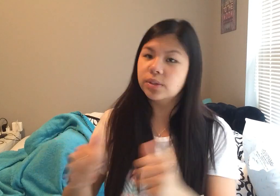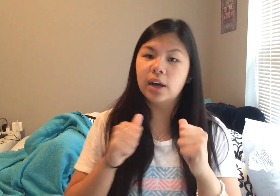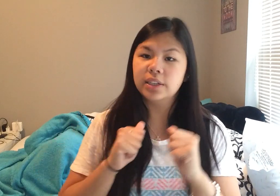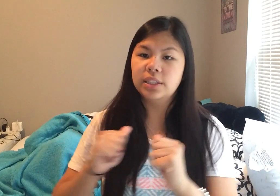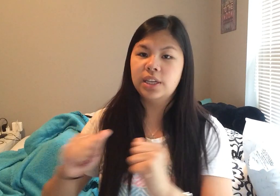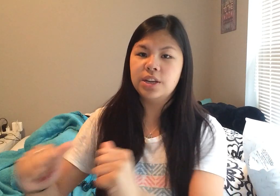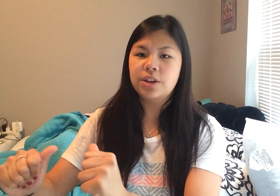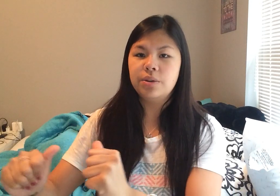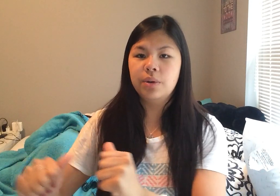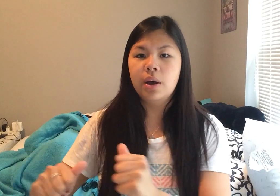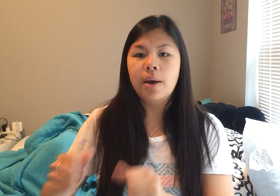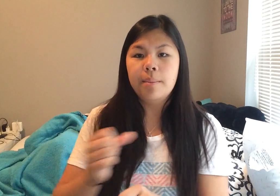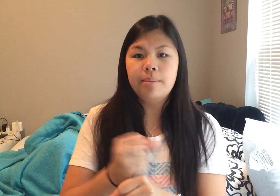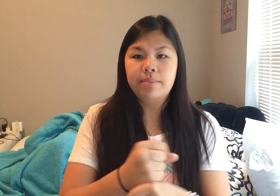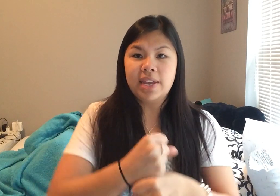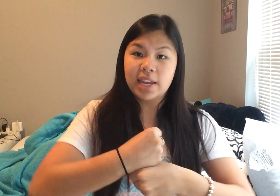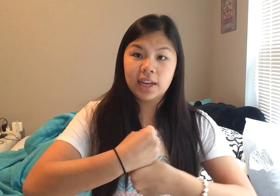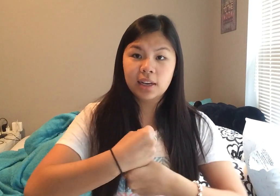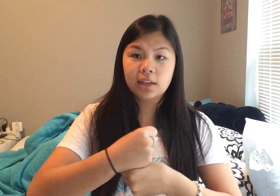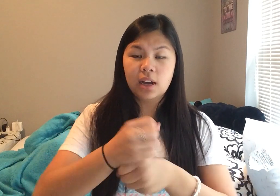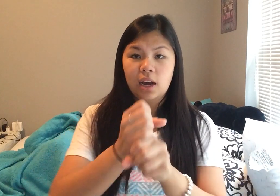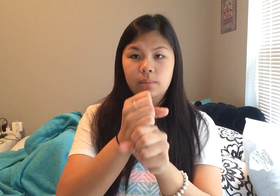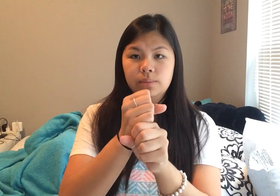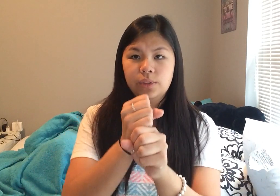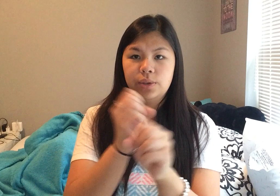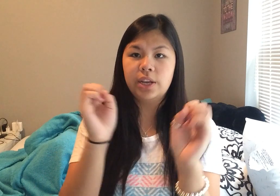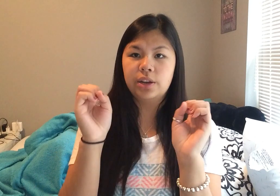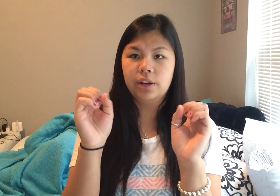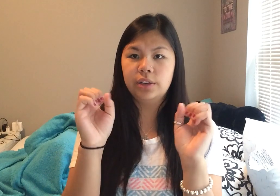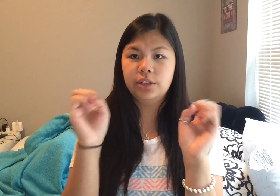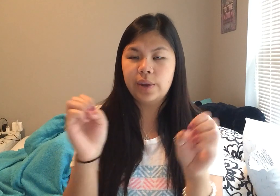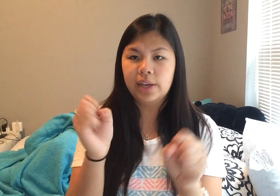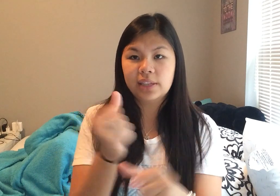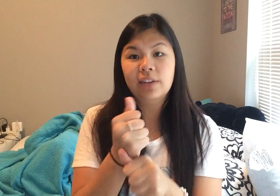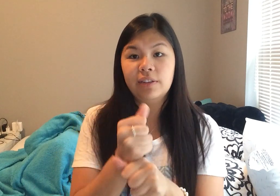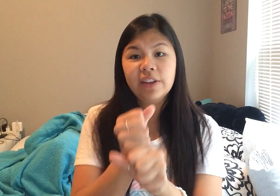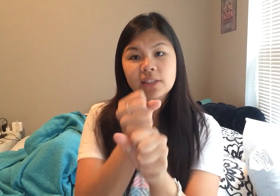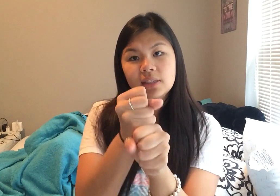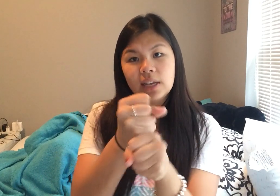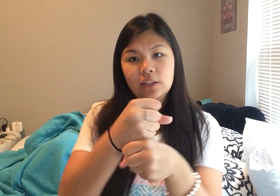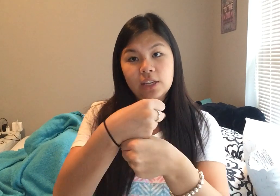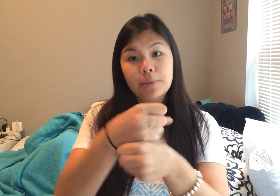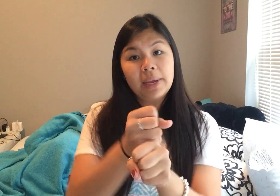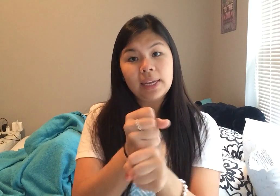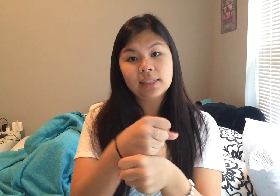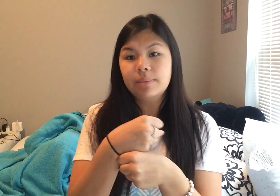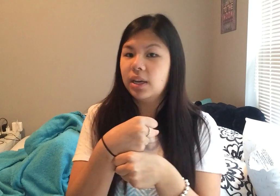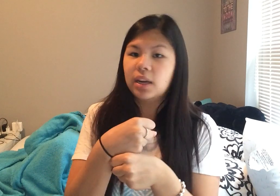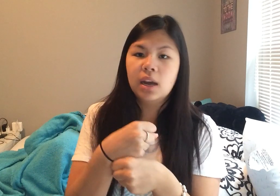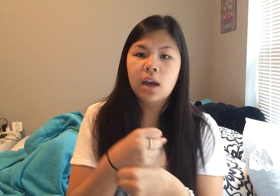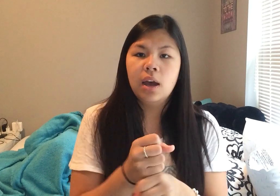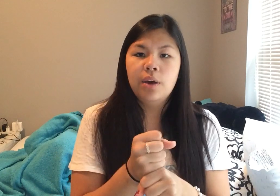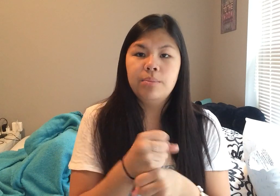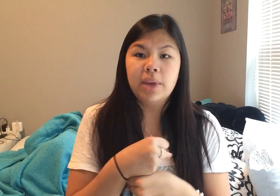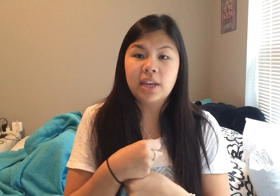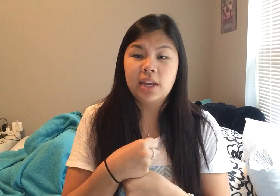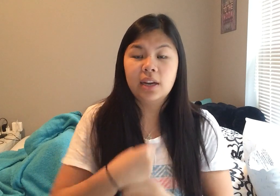I'll continue making, so you take your two hands kind of in fists and it looks like you're making something. Making